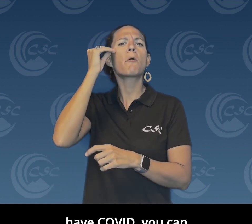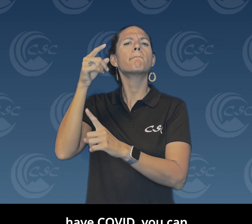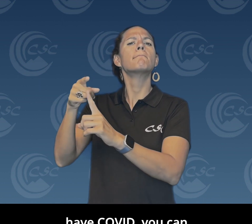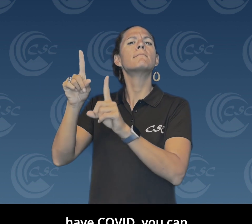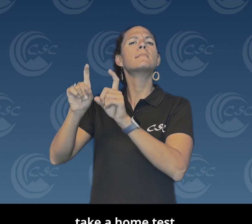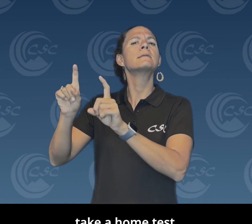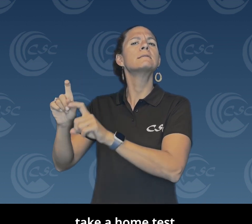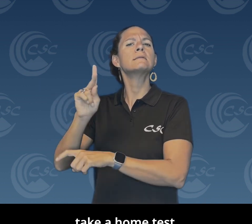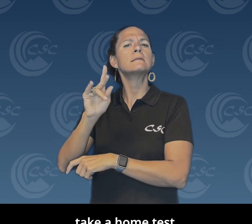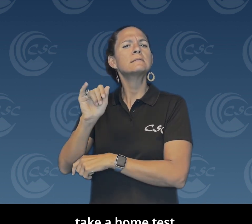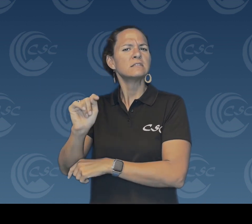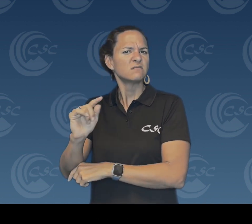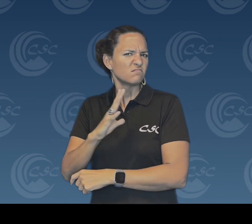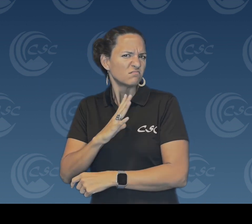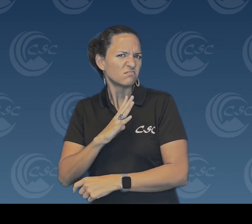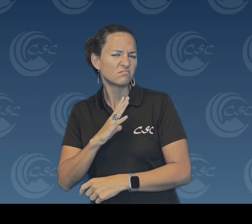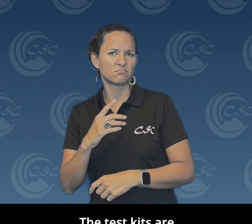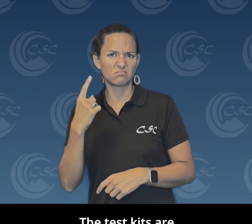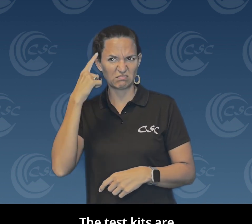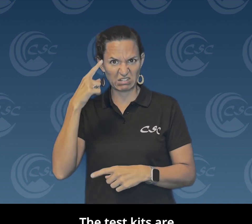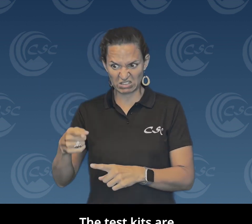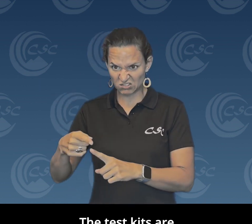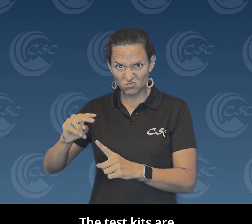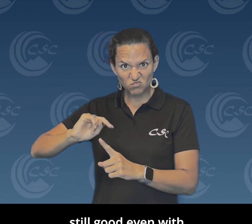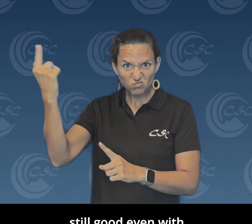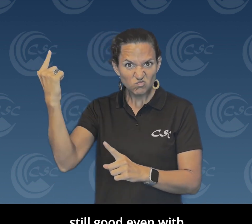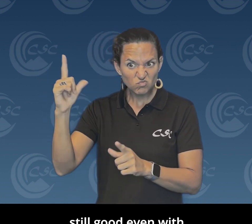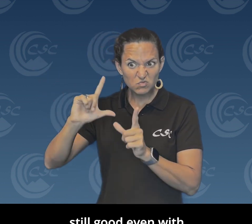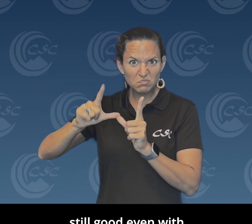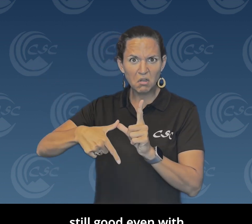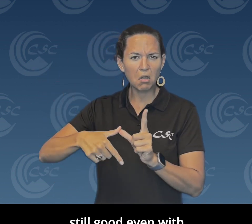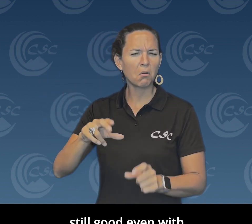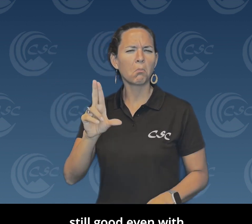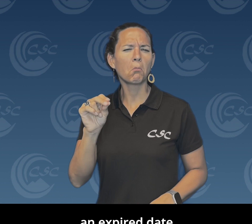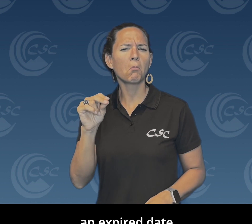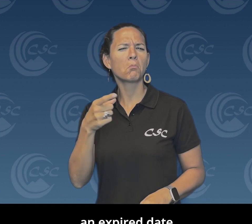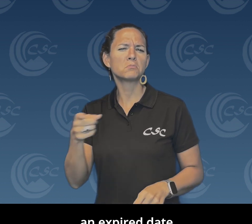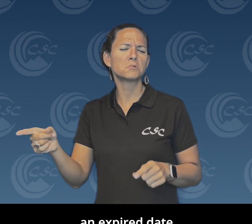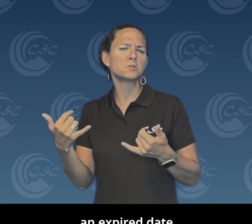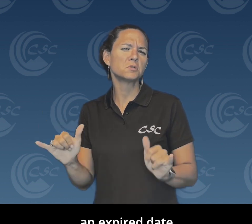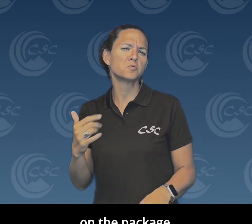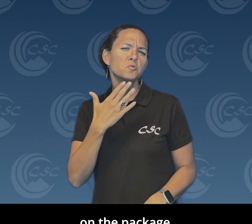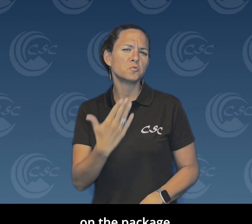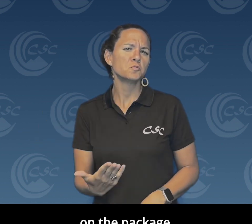you can take a home test. The test kits are still good, even with an expired date on the